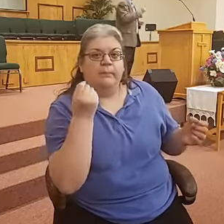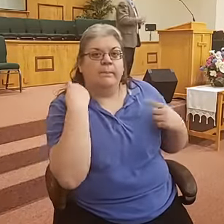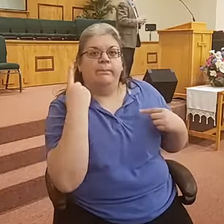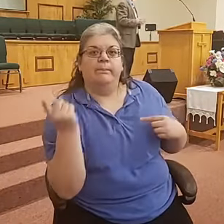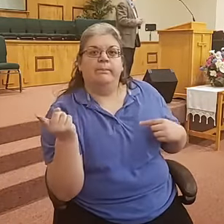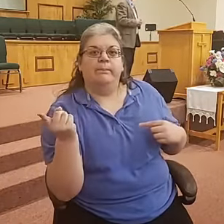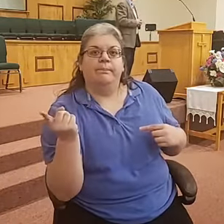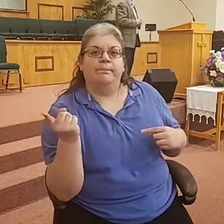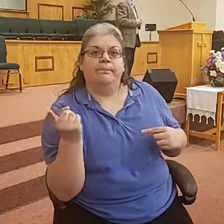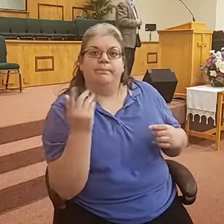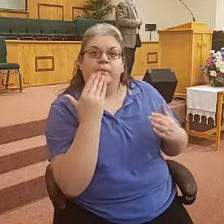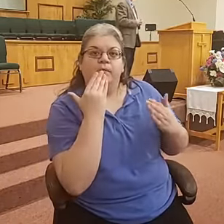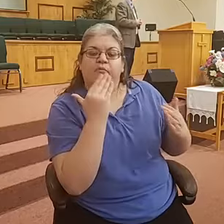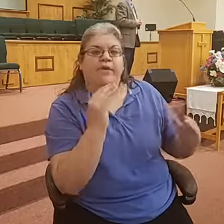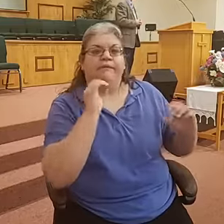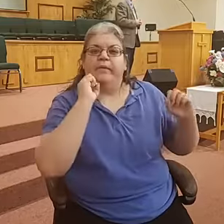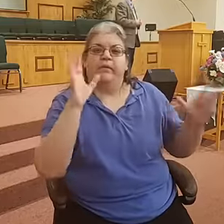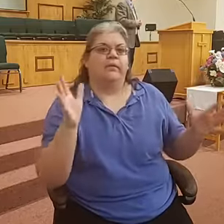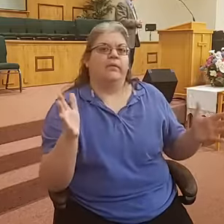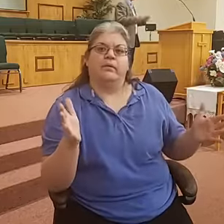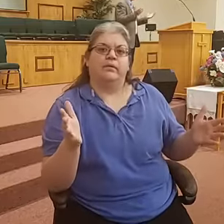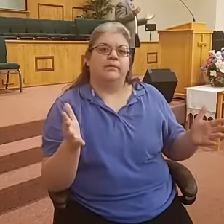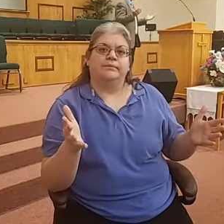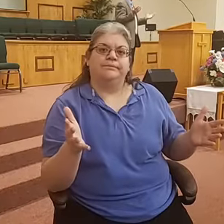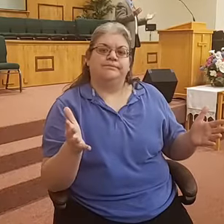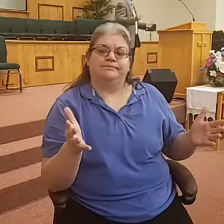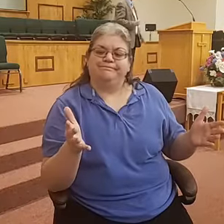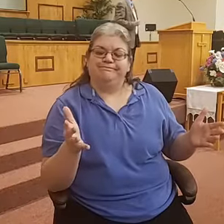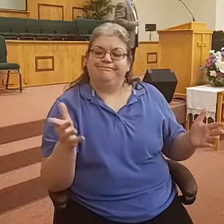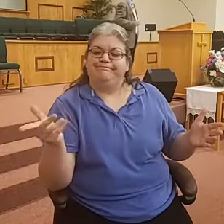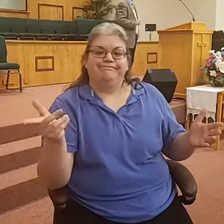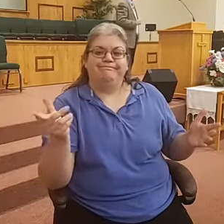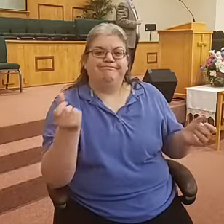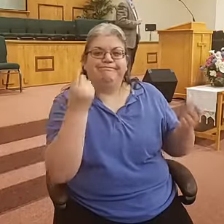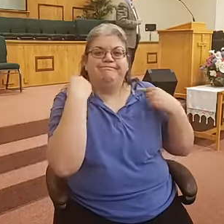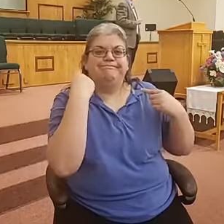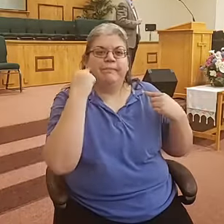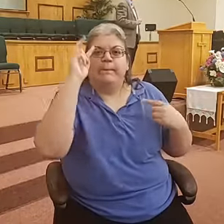He wasn't grateful, that's for sure. He didn't get it. He misunderstood